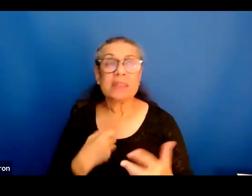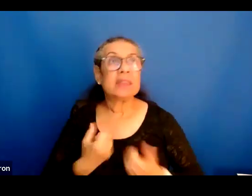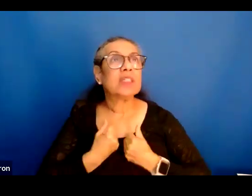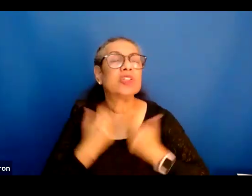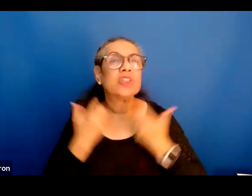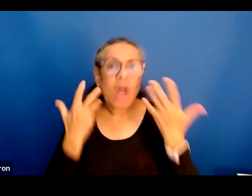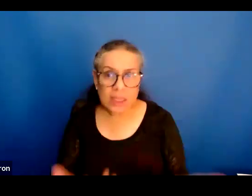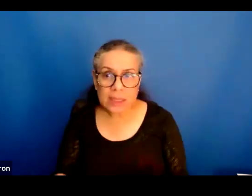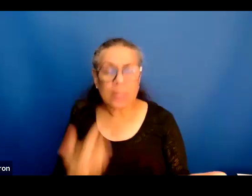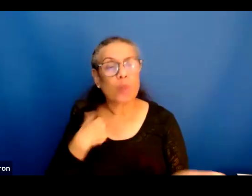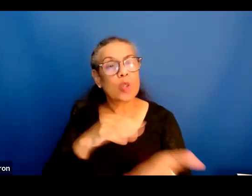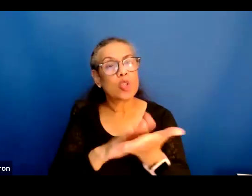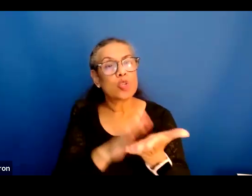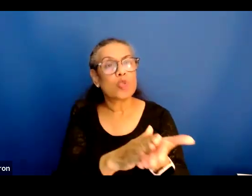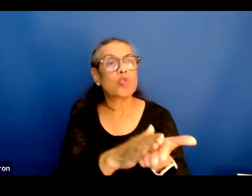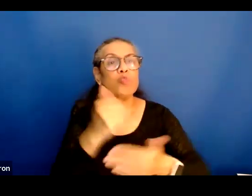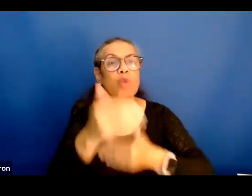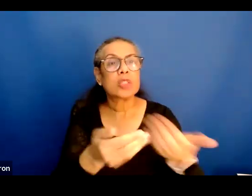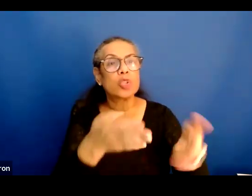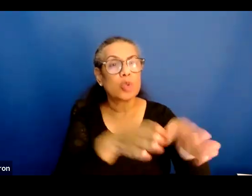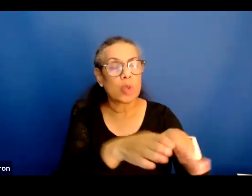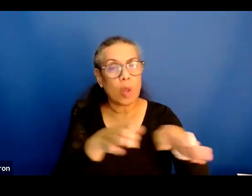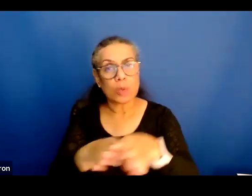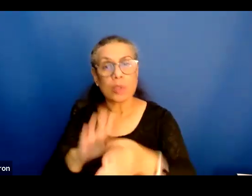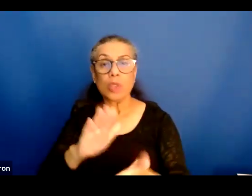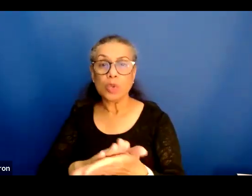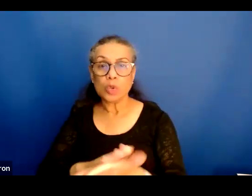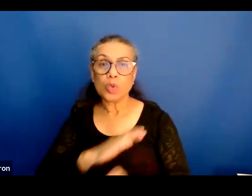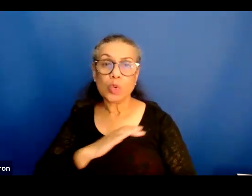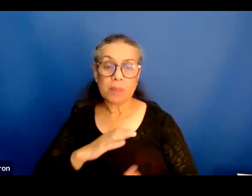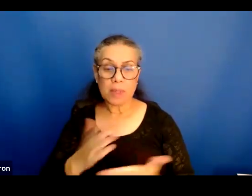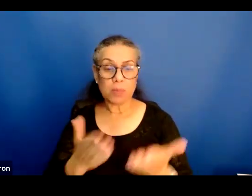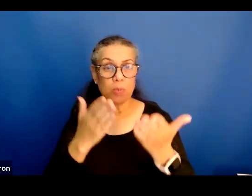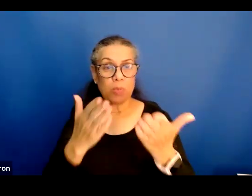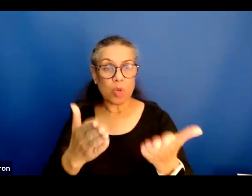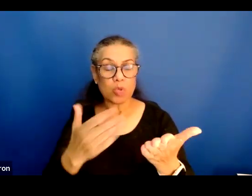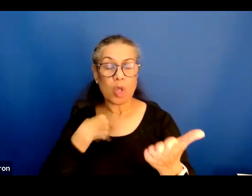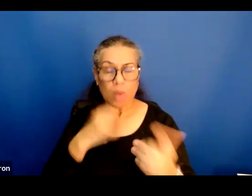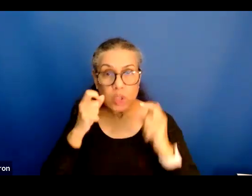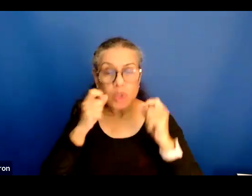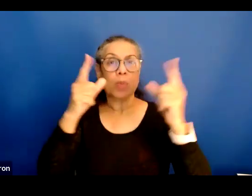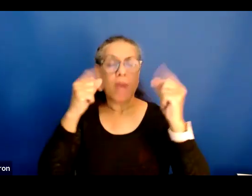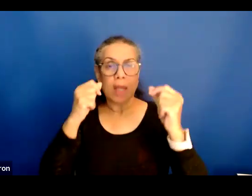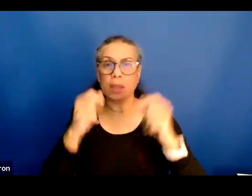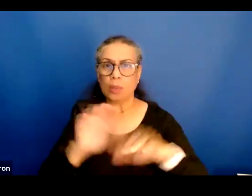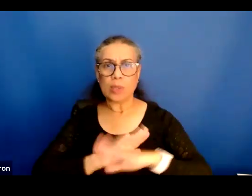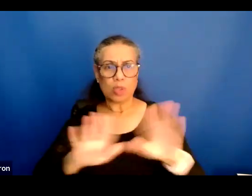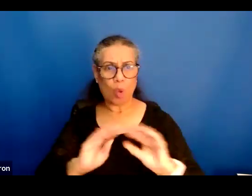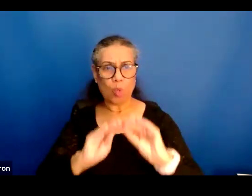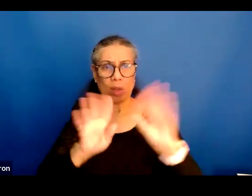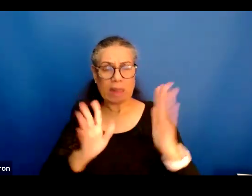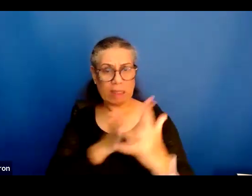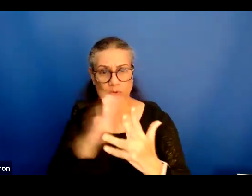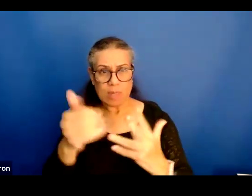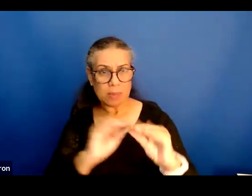the school closure process that has taken place. The school committee proposal was sprung upon us in a manner lacking any transparency and